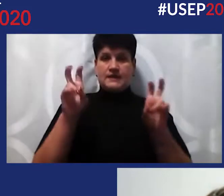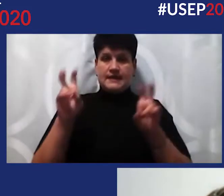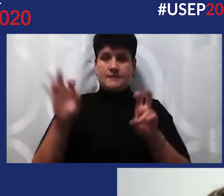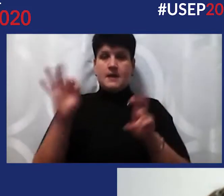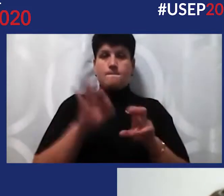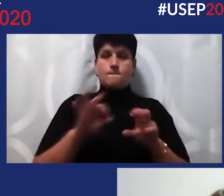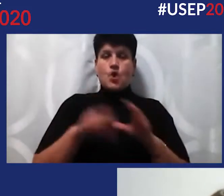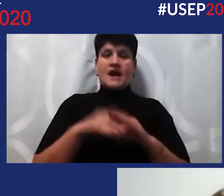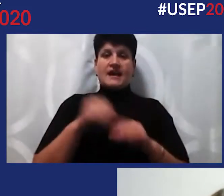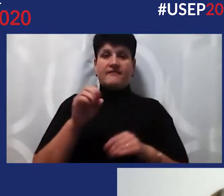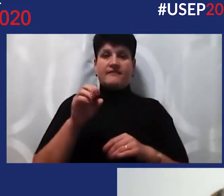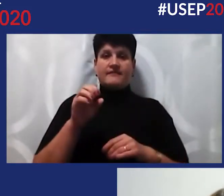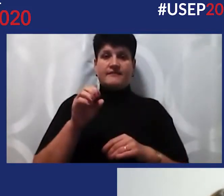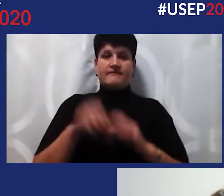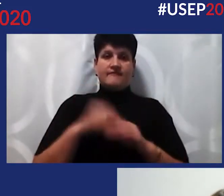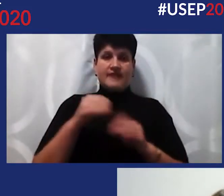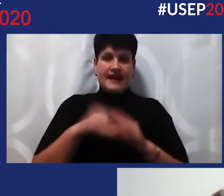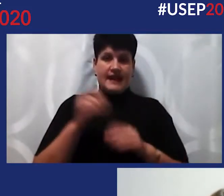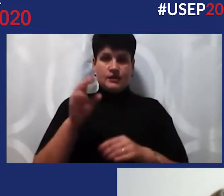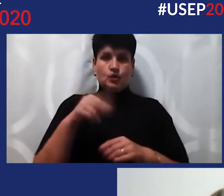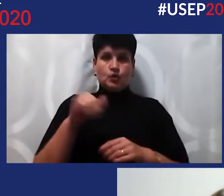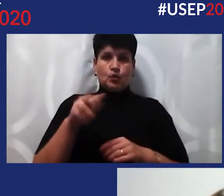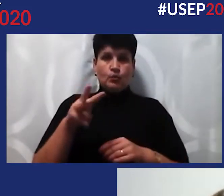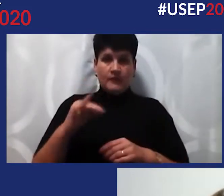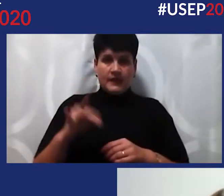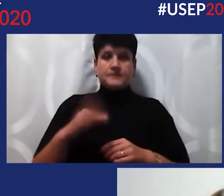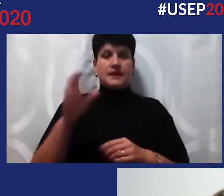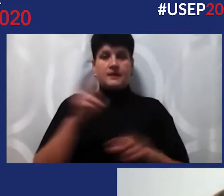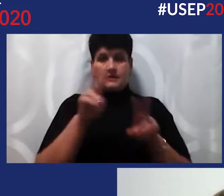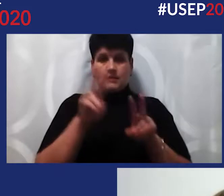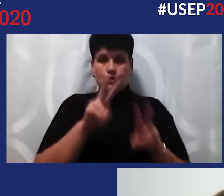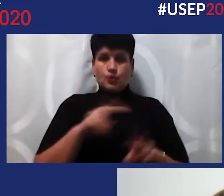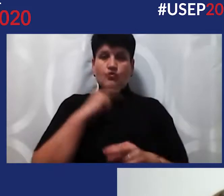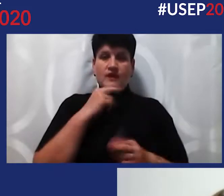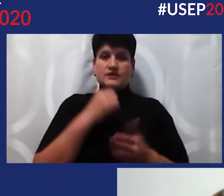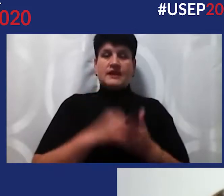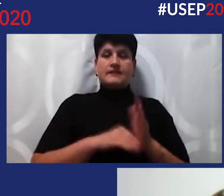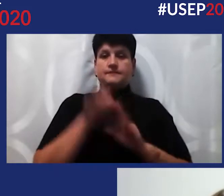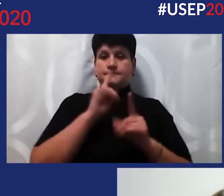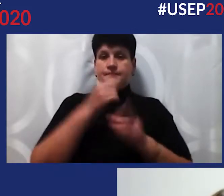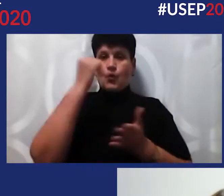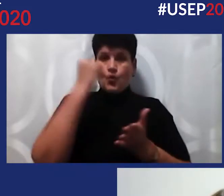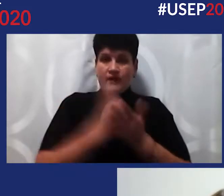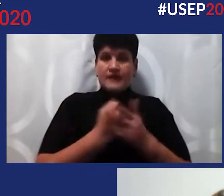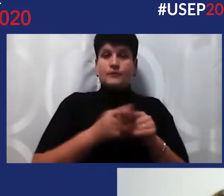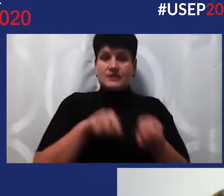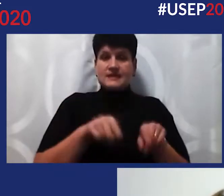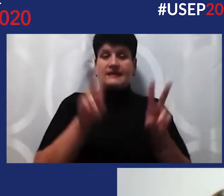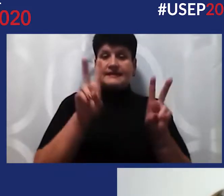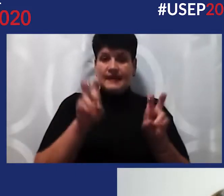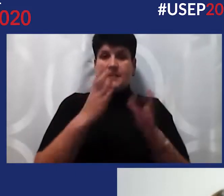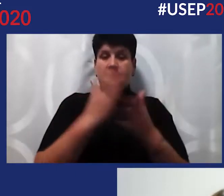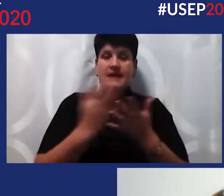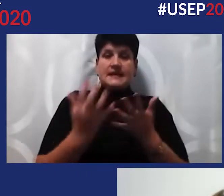curious for me to know, to learn all that, especially your take on the referendums